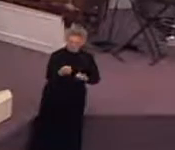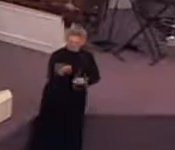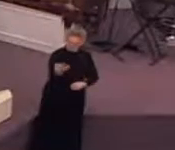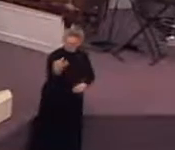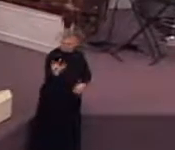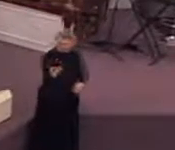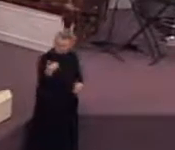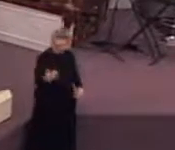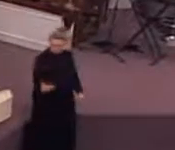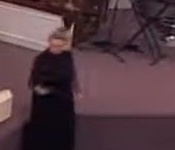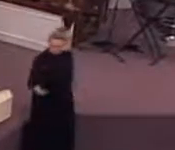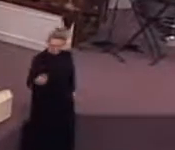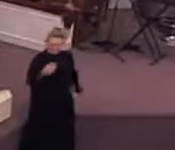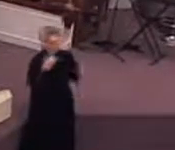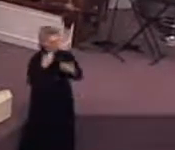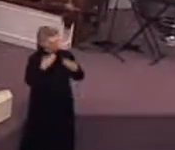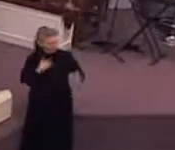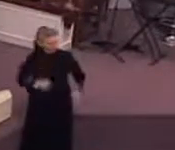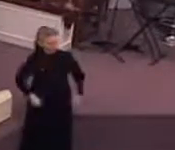Well, thank you.